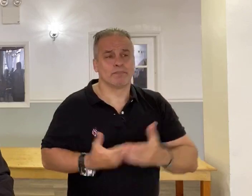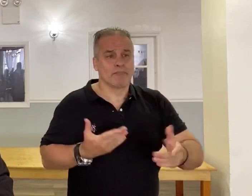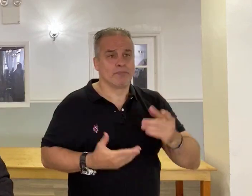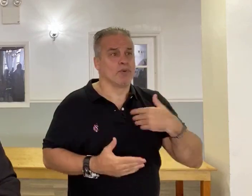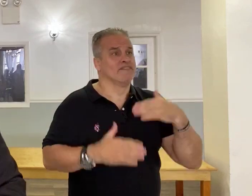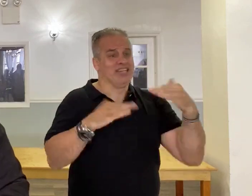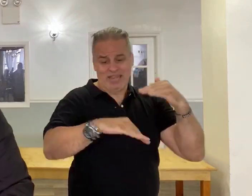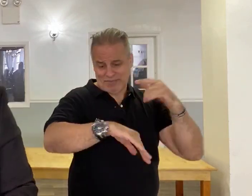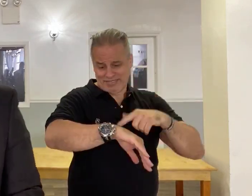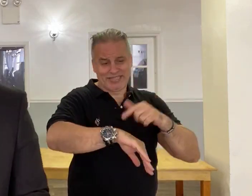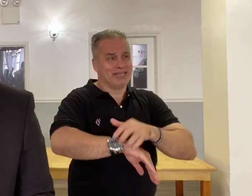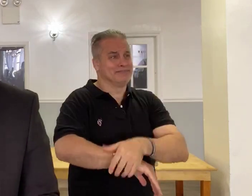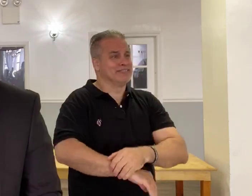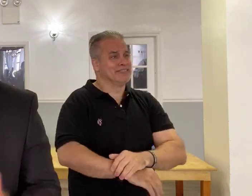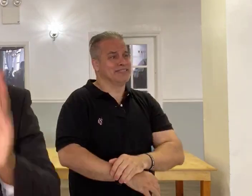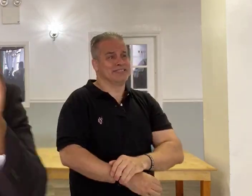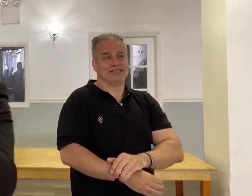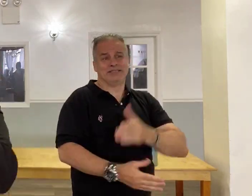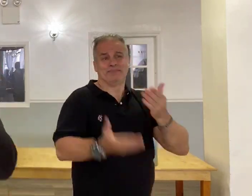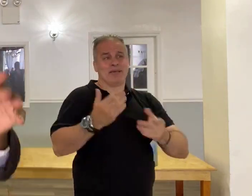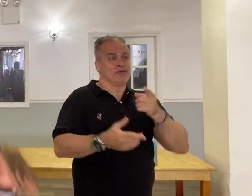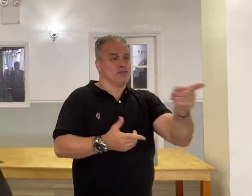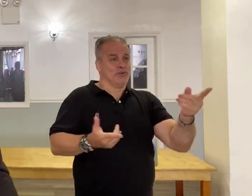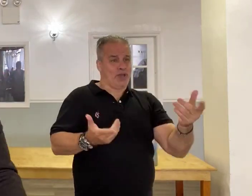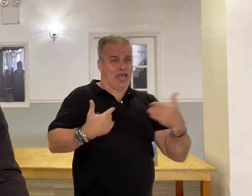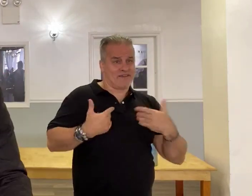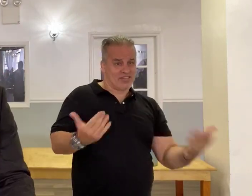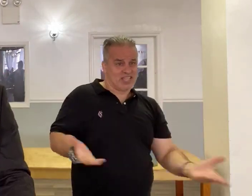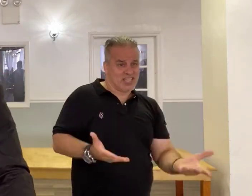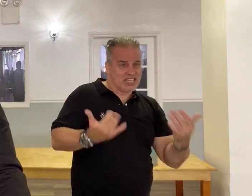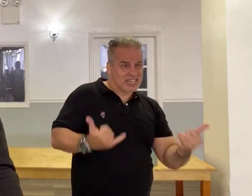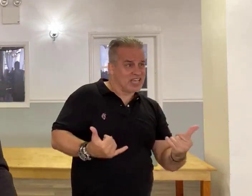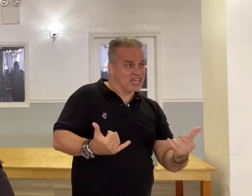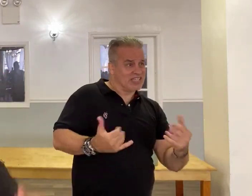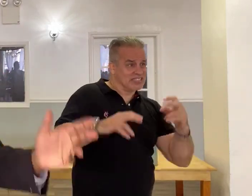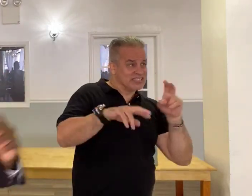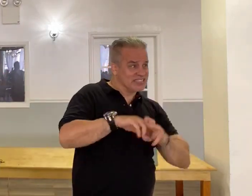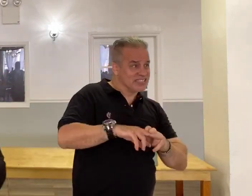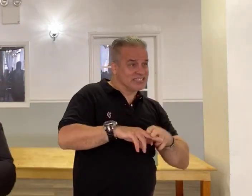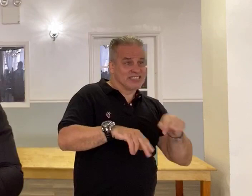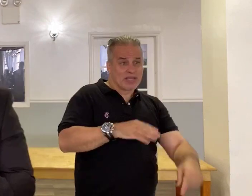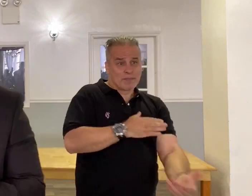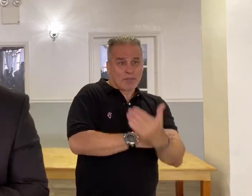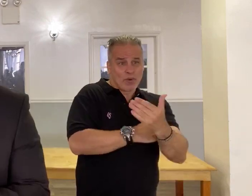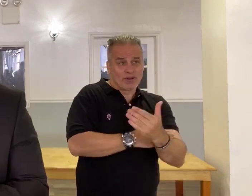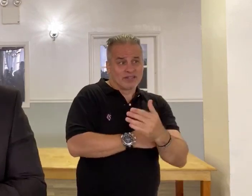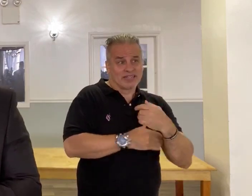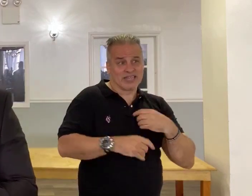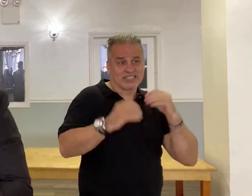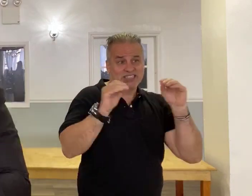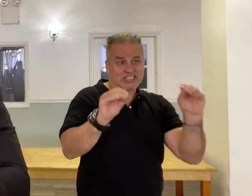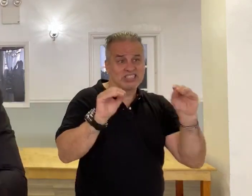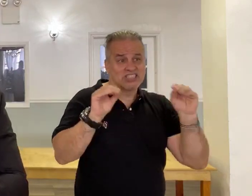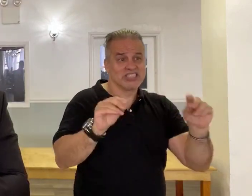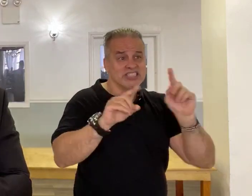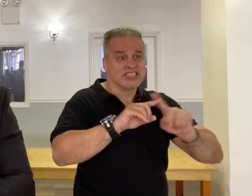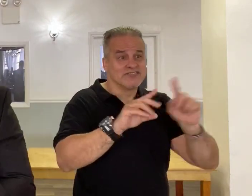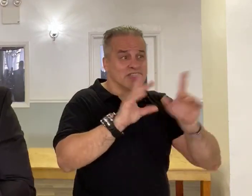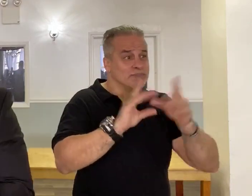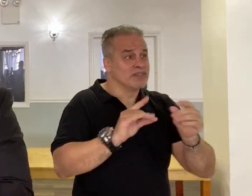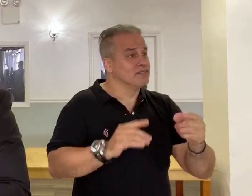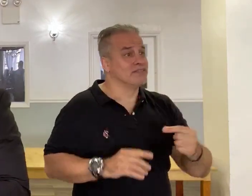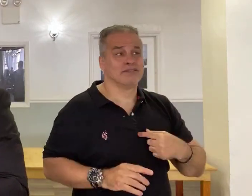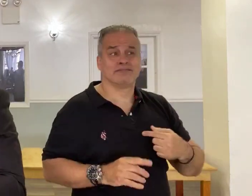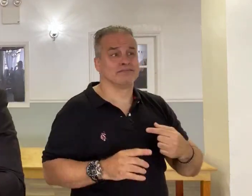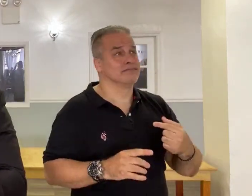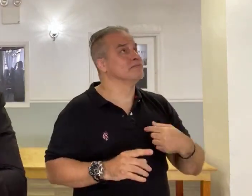this morning and you're hearing the message and I don't know who I'm speaking to. You know what? I tell you, when I prepare these messages, I pray to God.